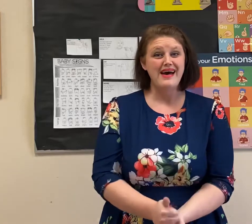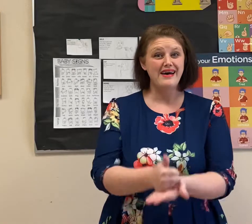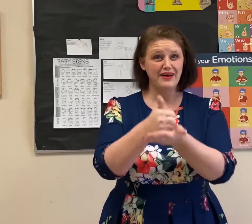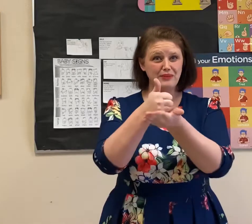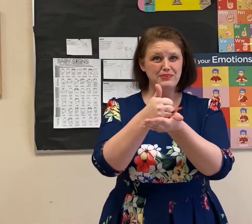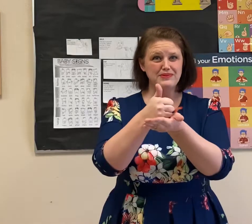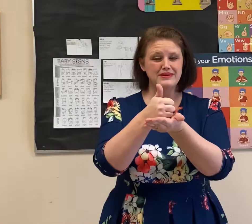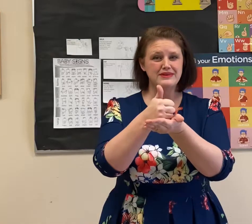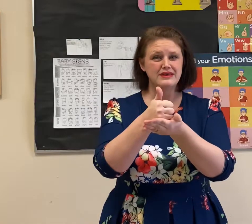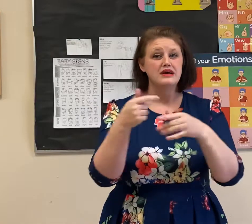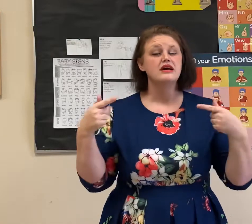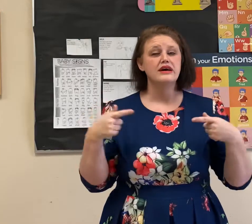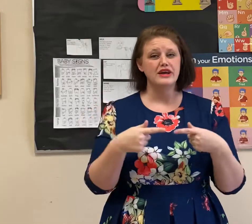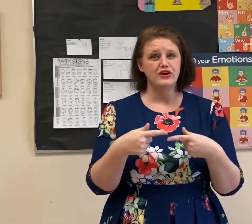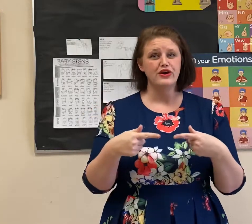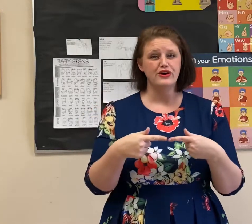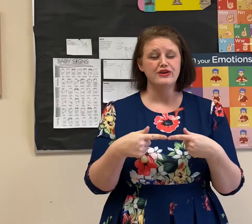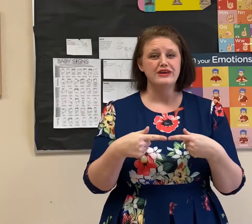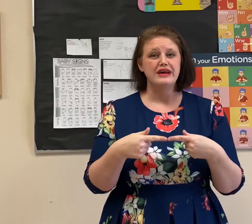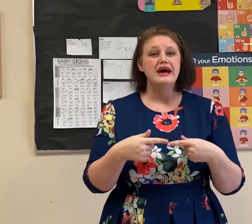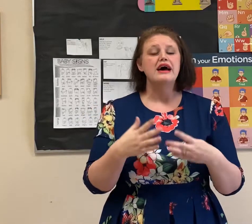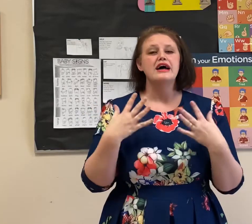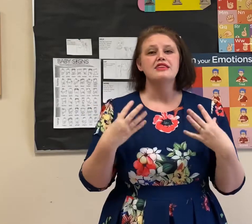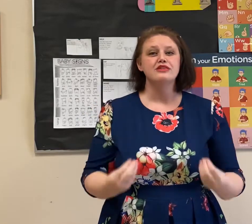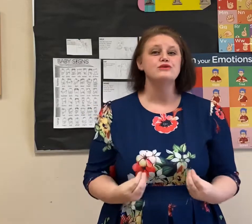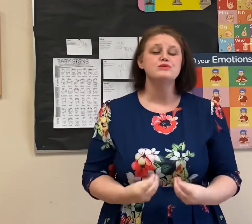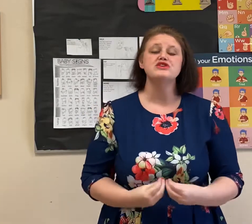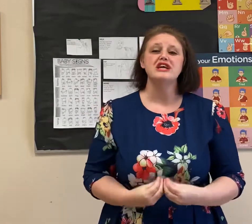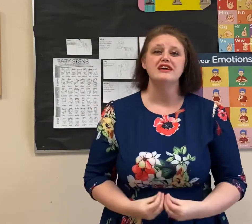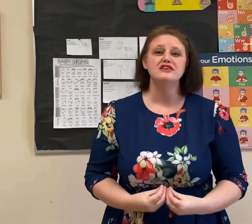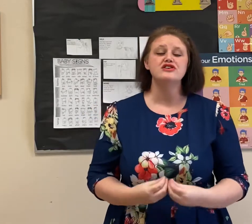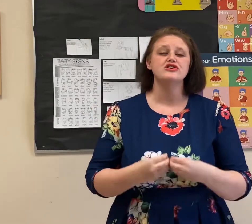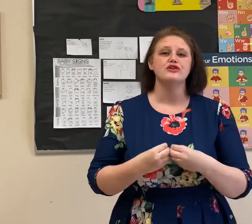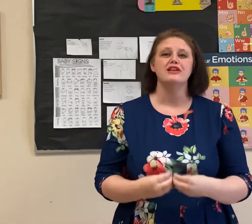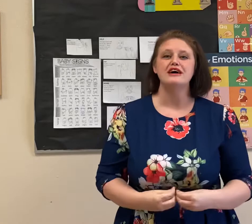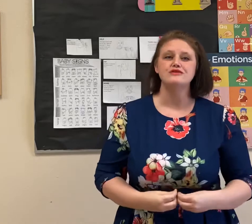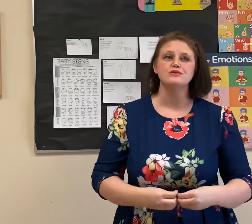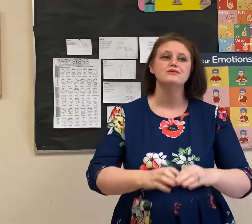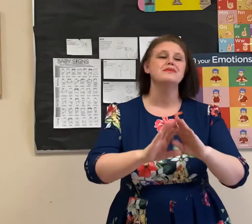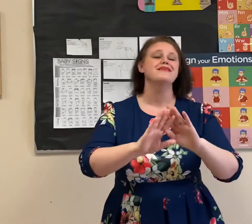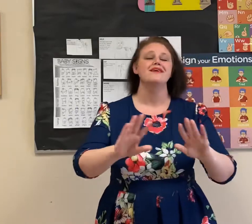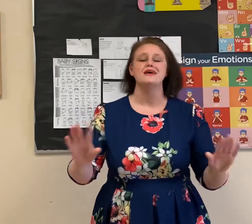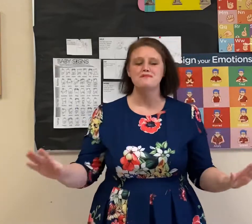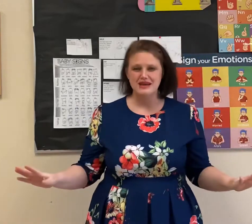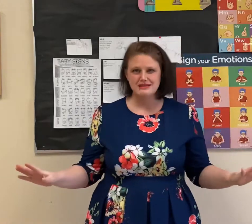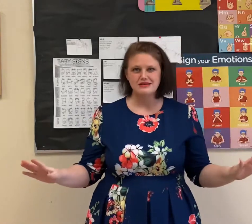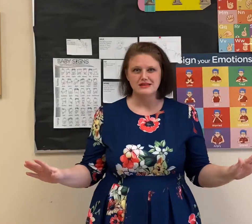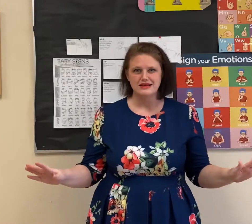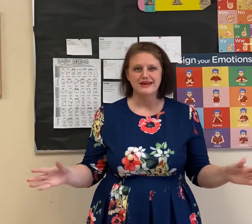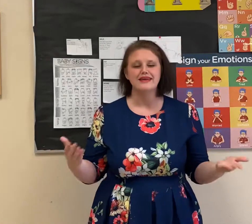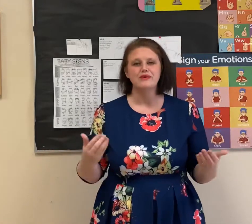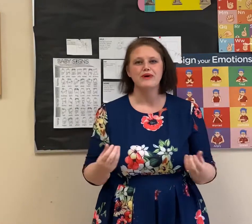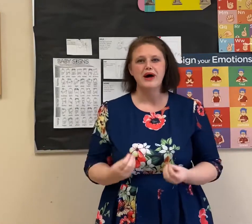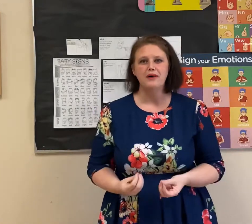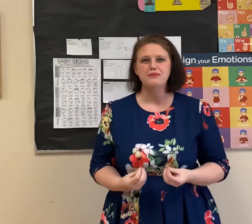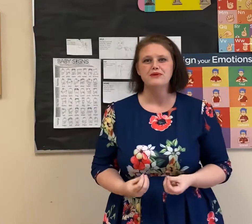help, and hurt. And those will change your classroom amazingly. It will help you